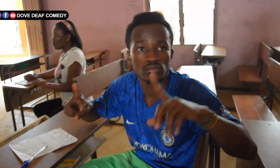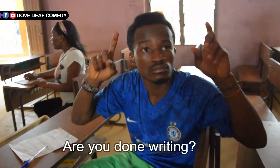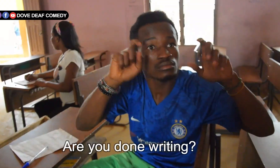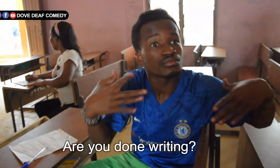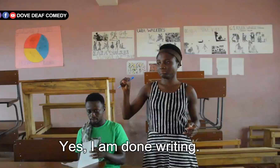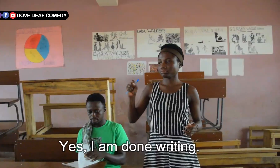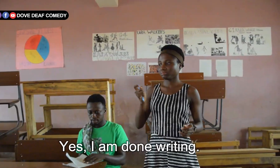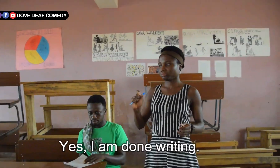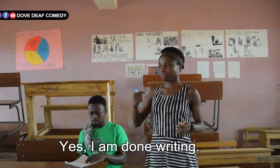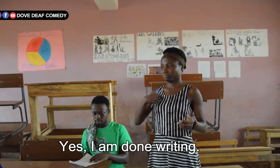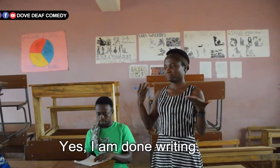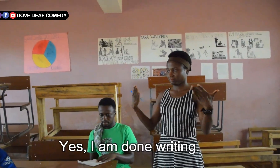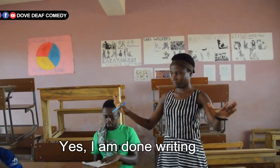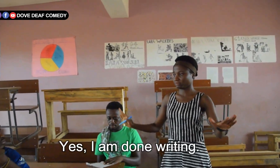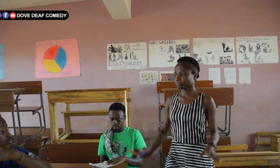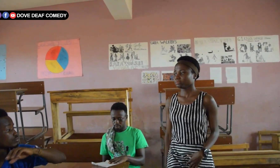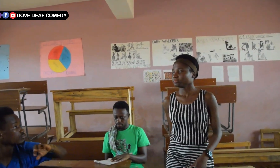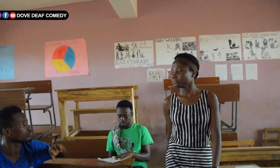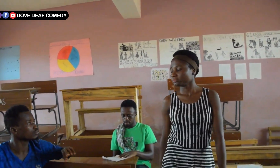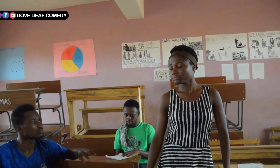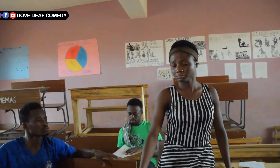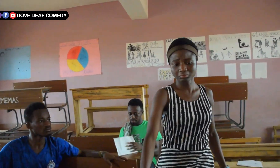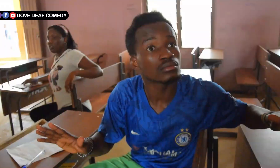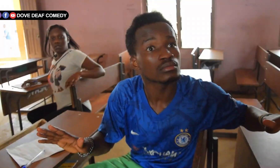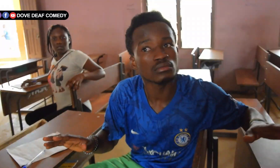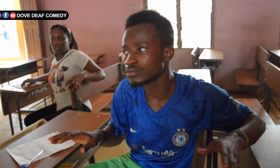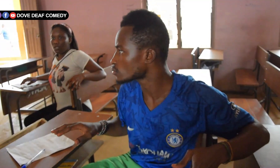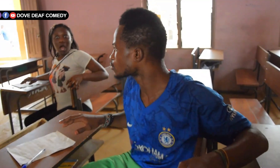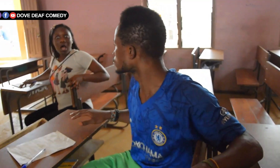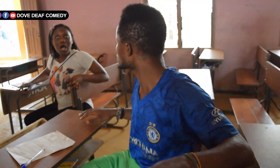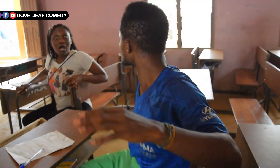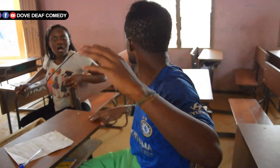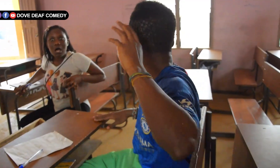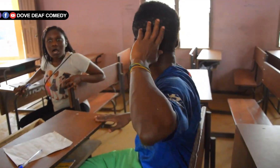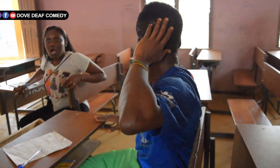Are you done writing? Yes, I am done writing.